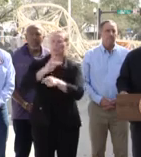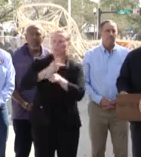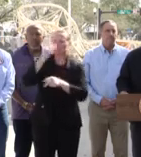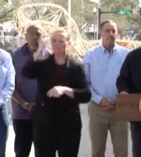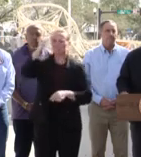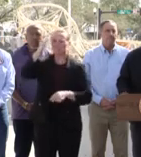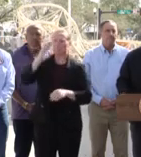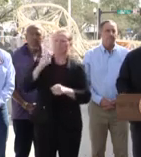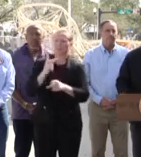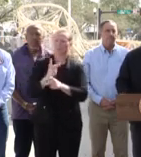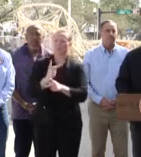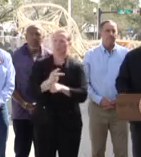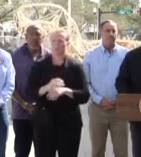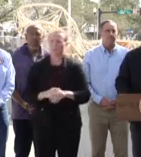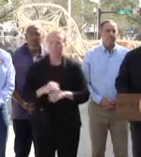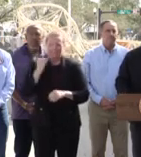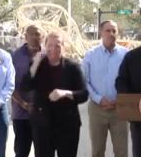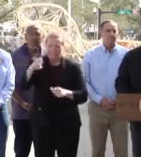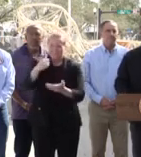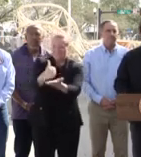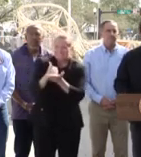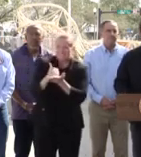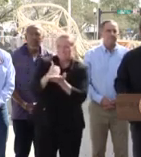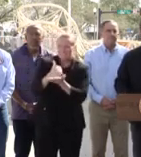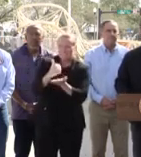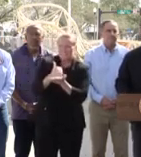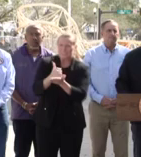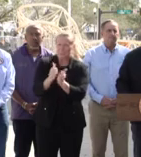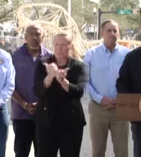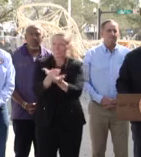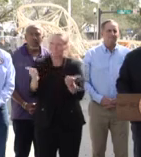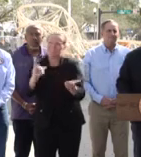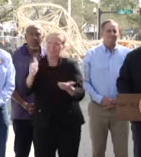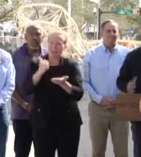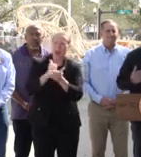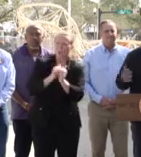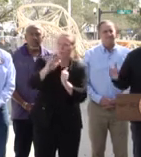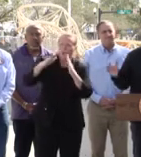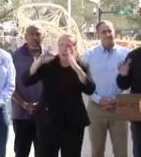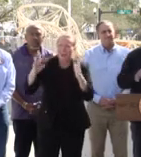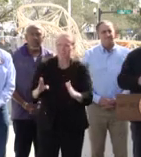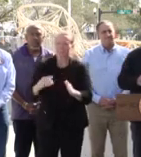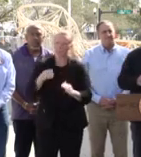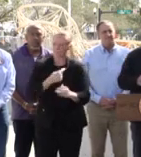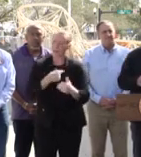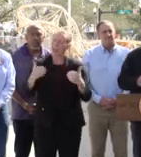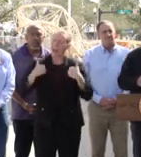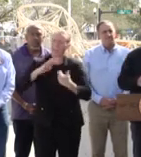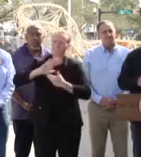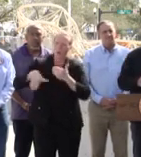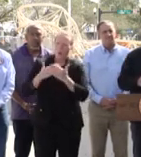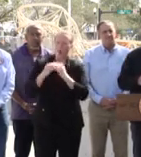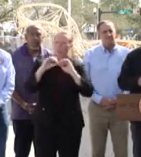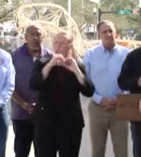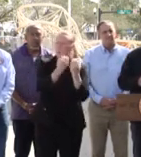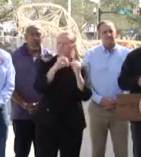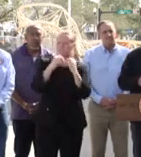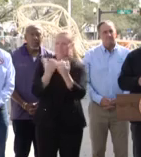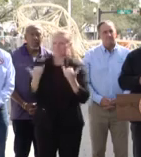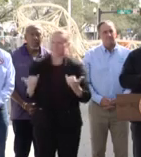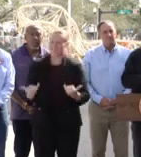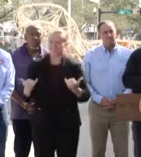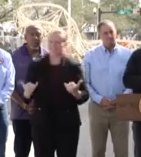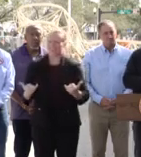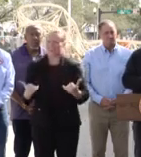If you need assistance with things like helping with your house, we have all the organizations that are now descending